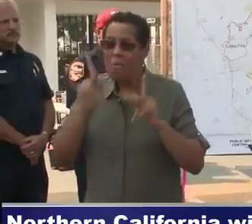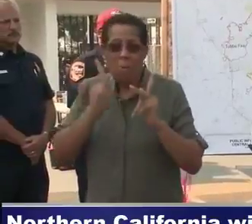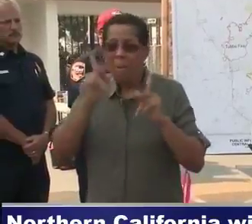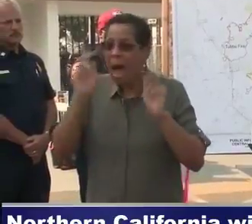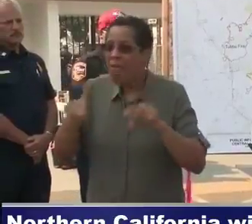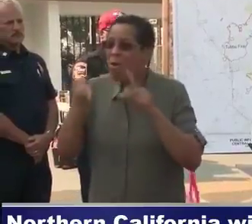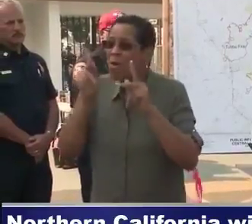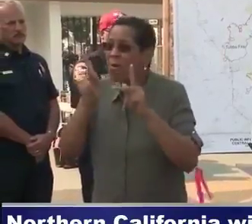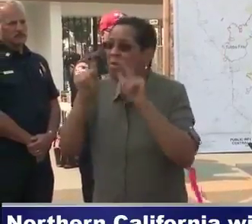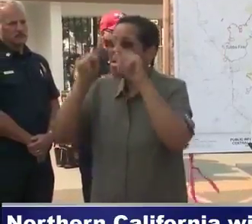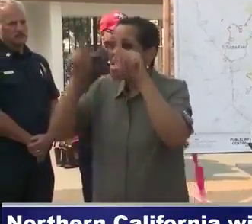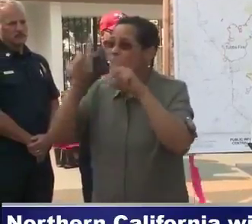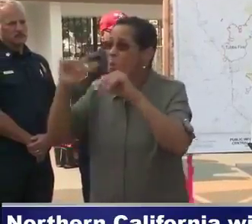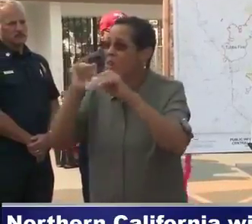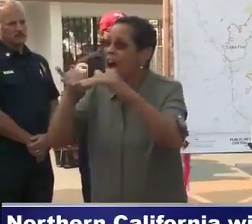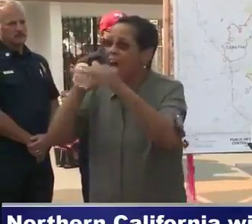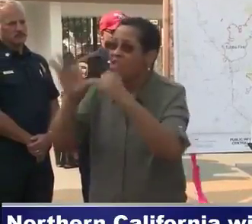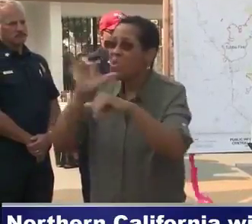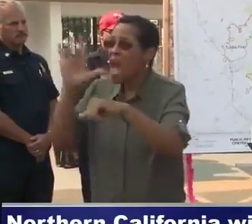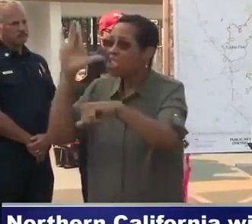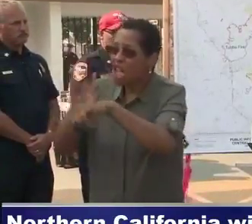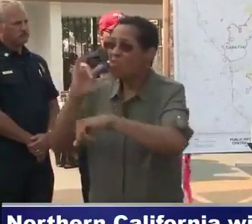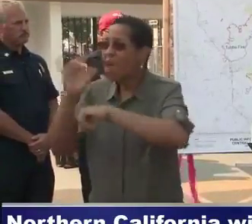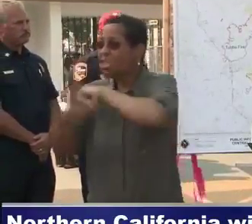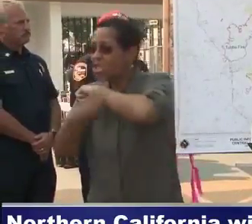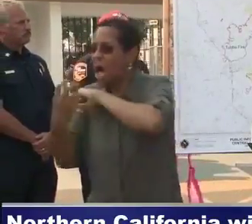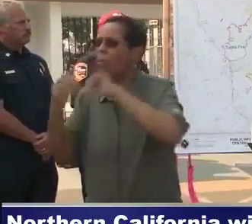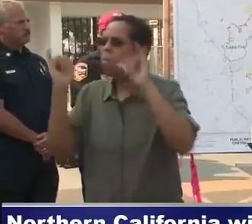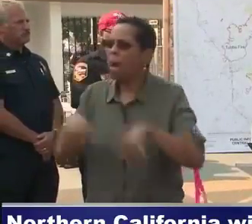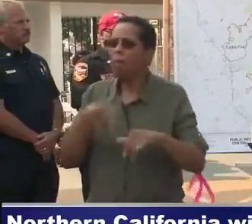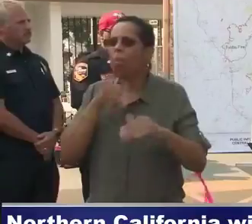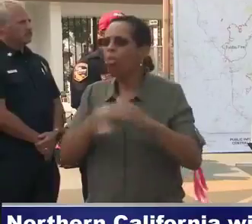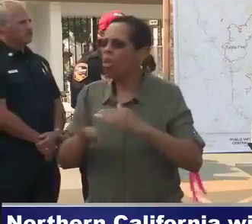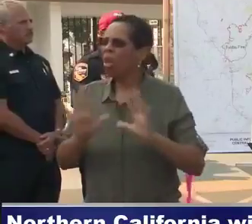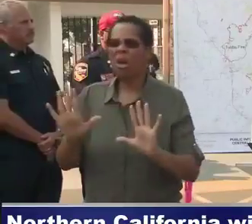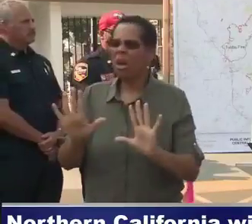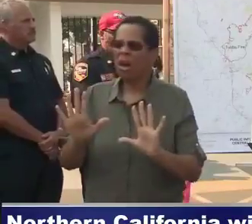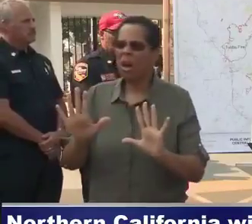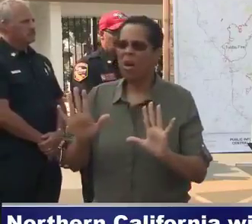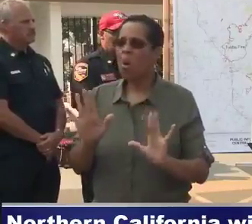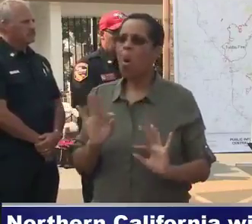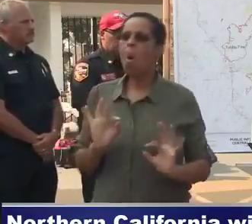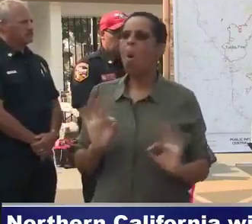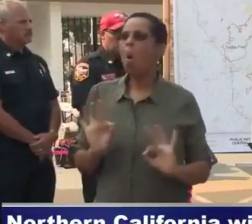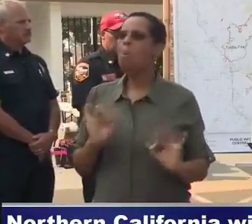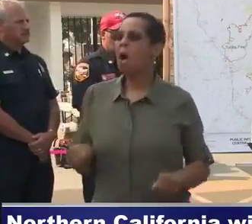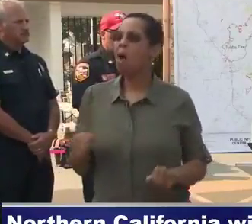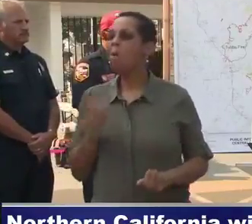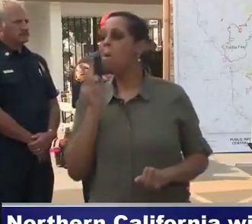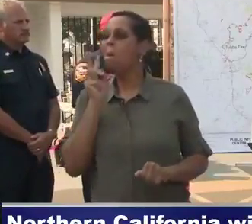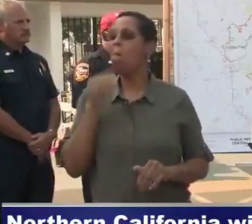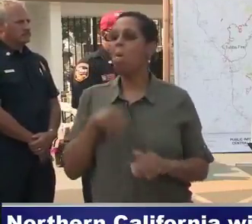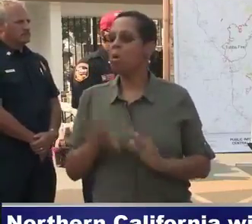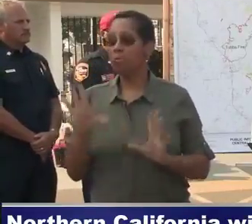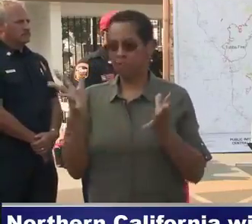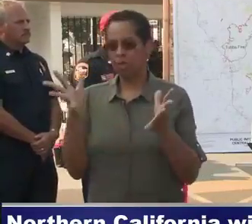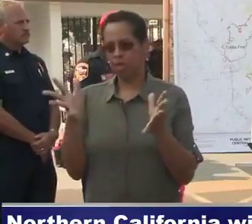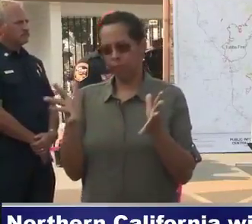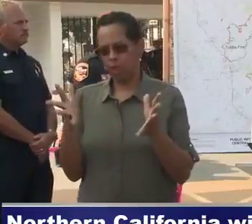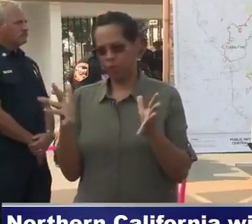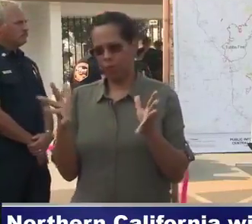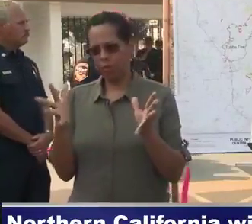here, please don't loot." So if anybody thinks they're going to get away with it, I think my law enforcement partners will agree with me that